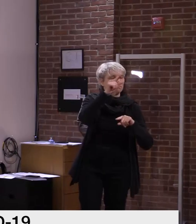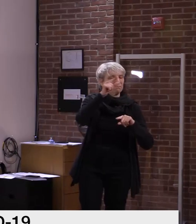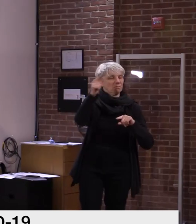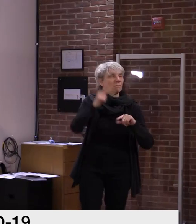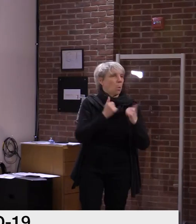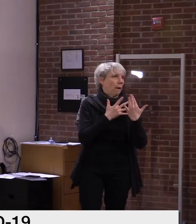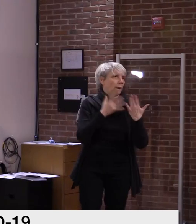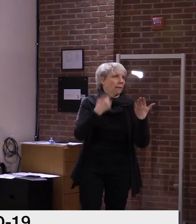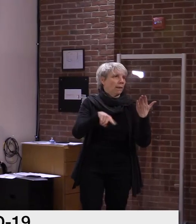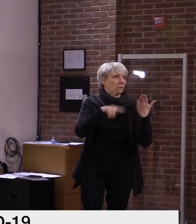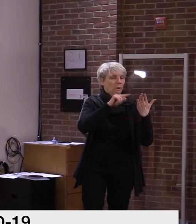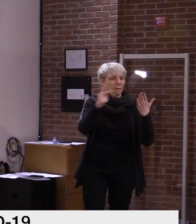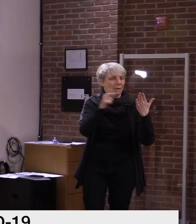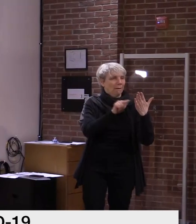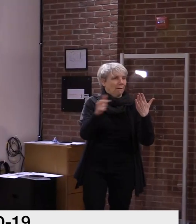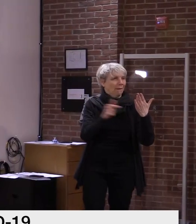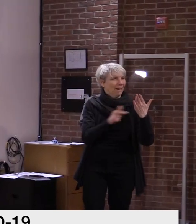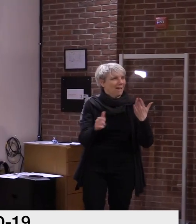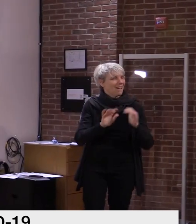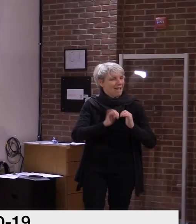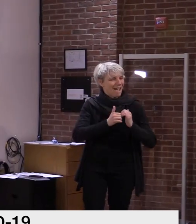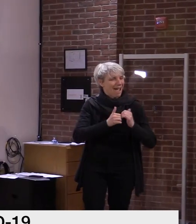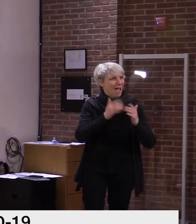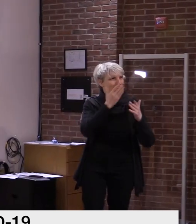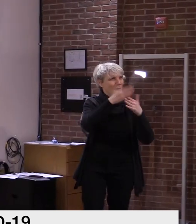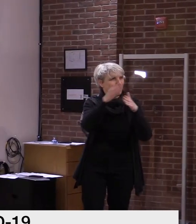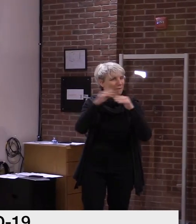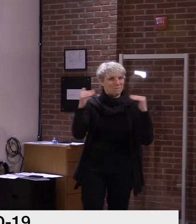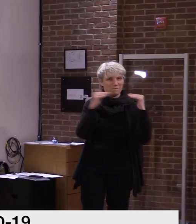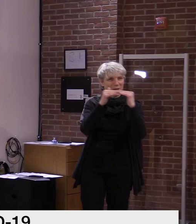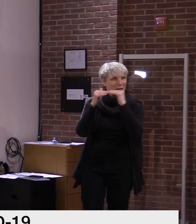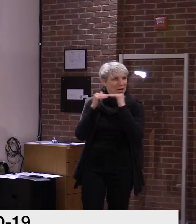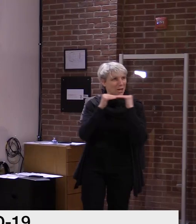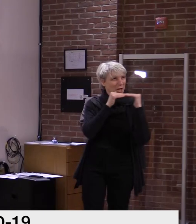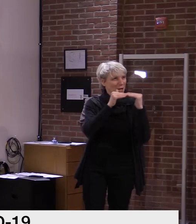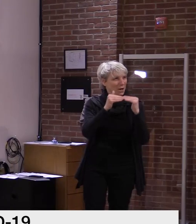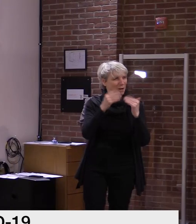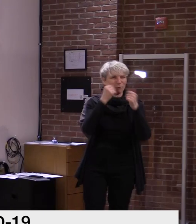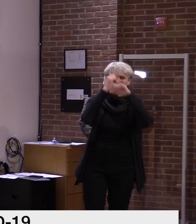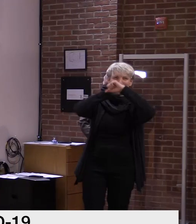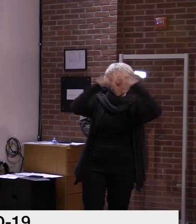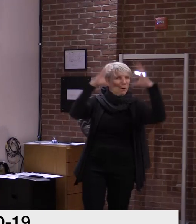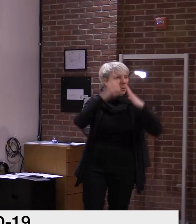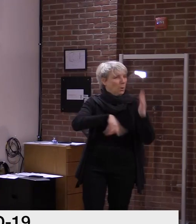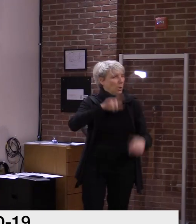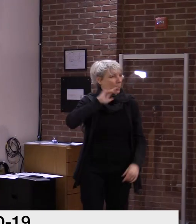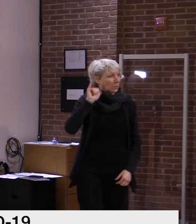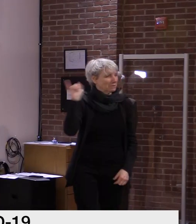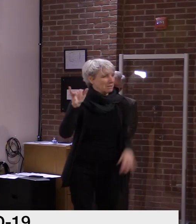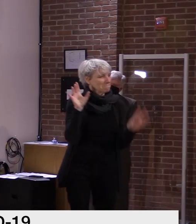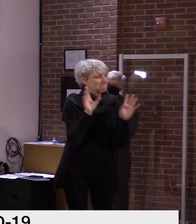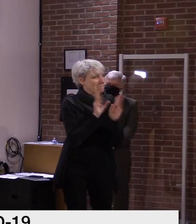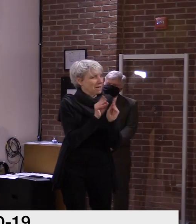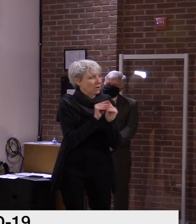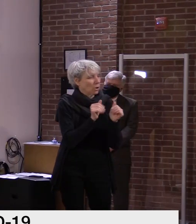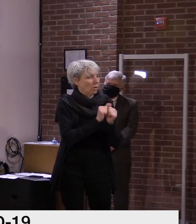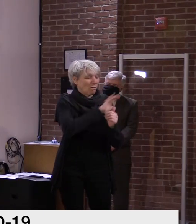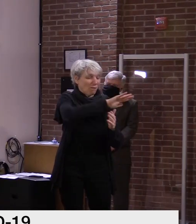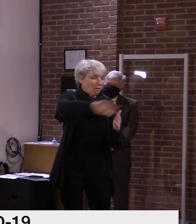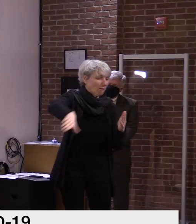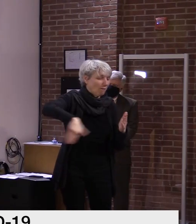they rotate the questions each week and pick a certain group? And can you actually, like,